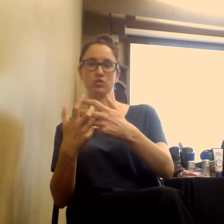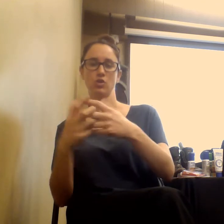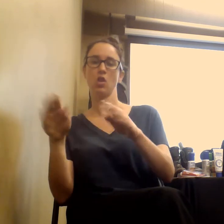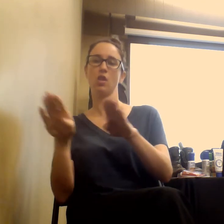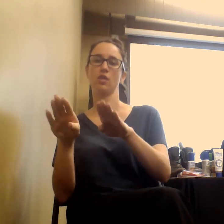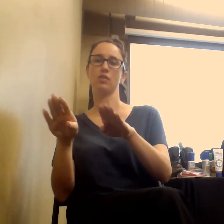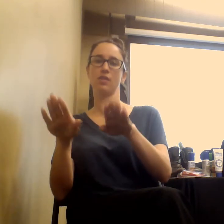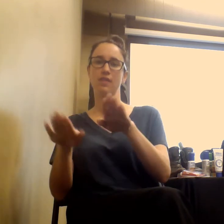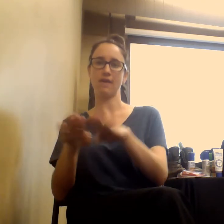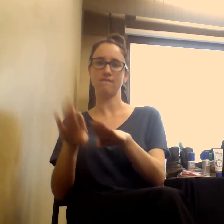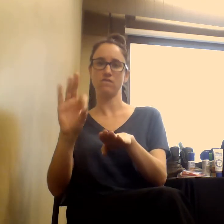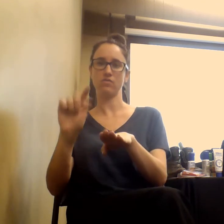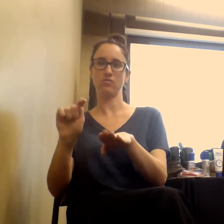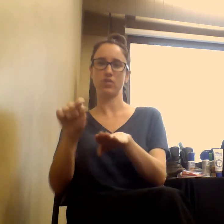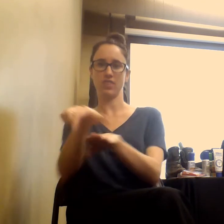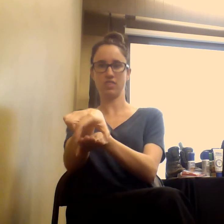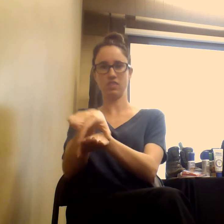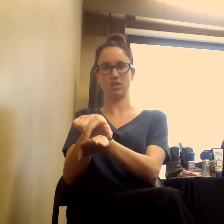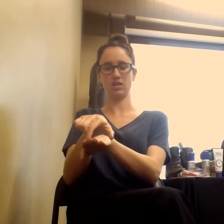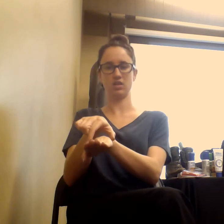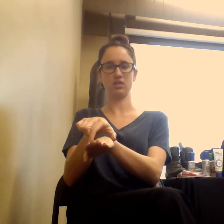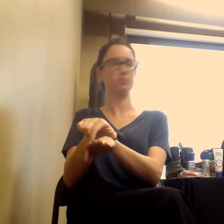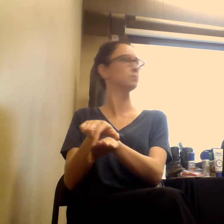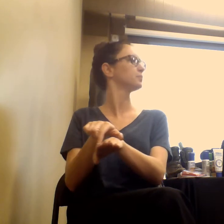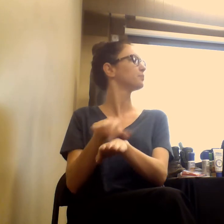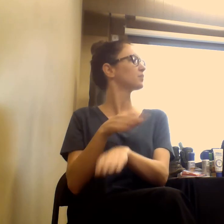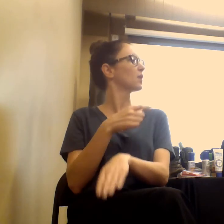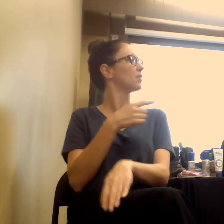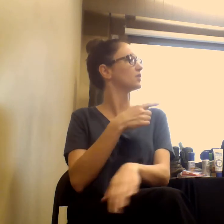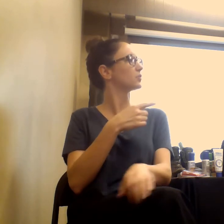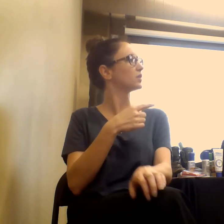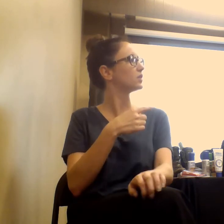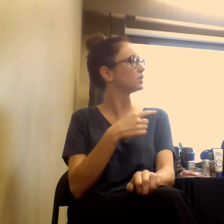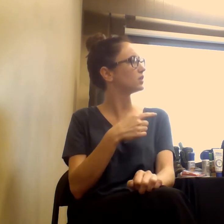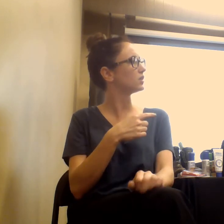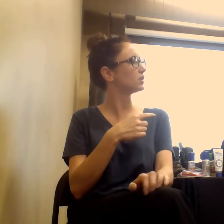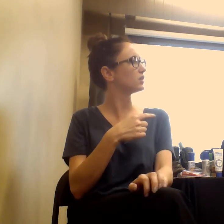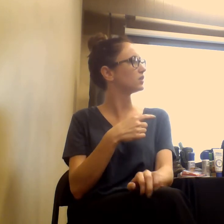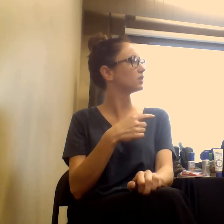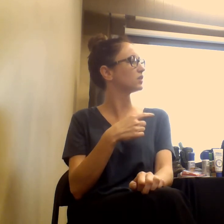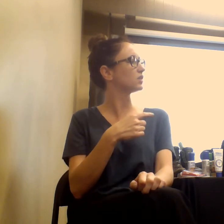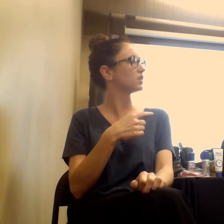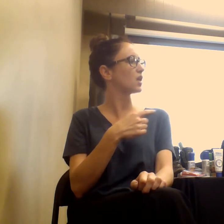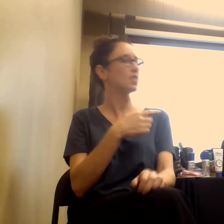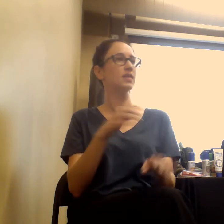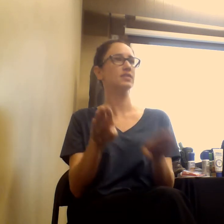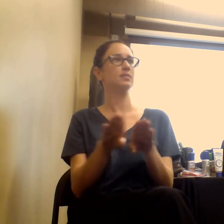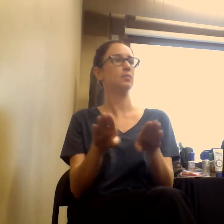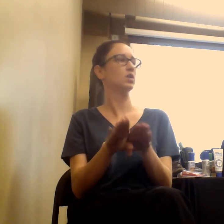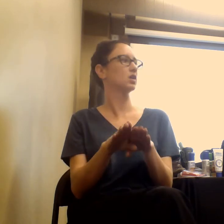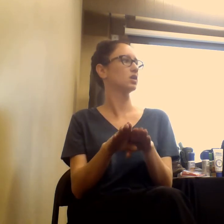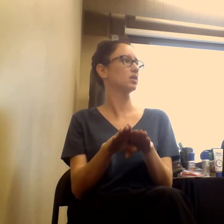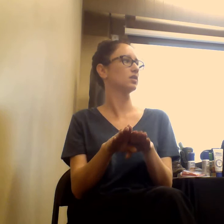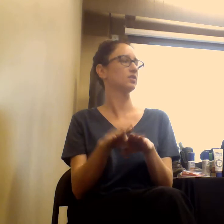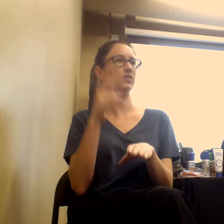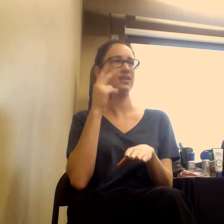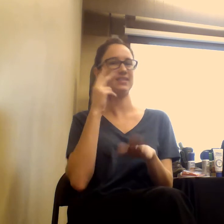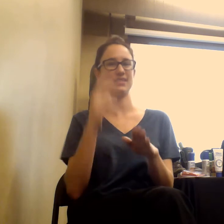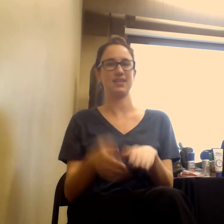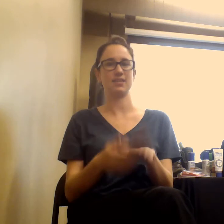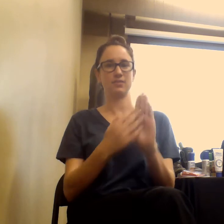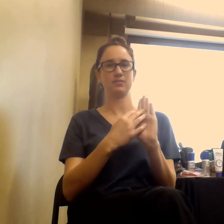weight on my back, I spread my metatarsals out a little bit more. But this boot, you can see how aggressive the